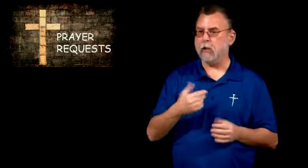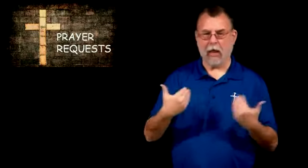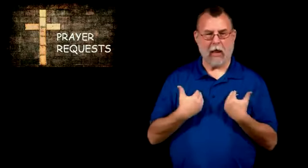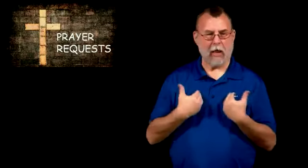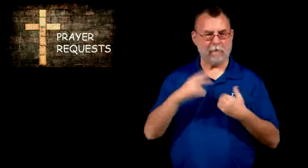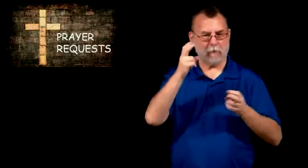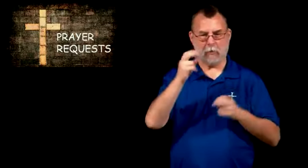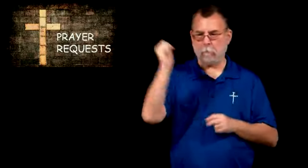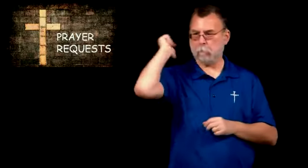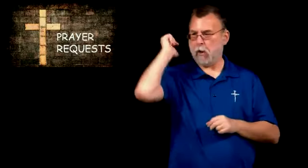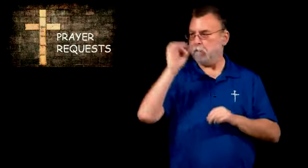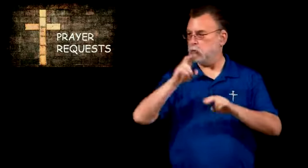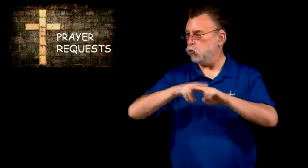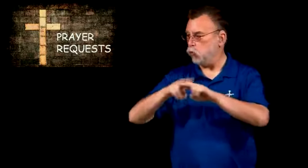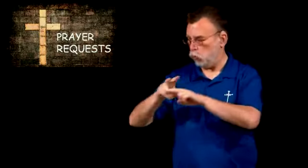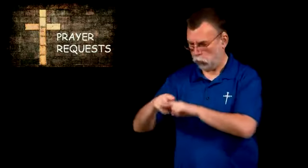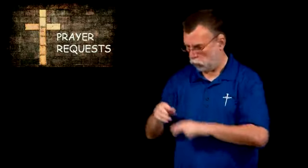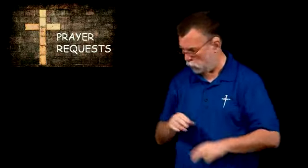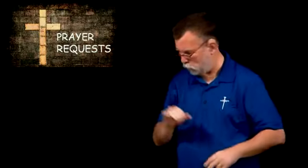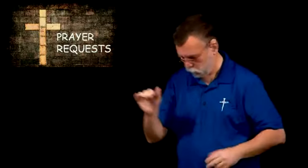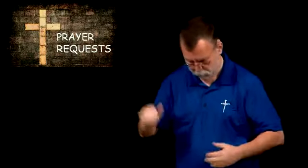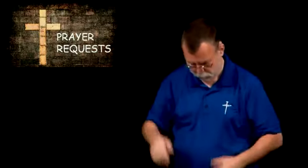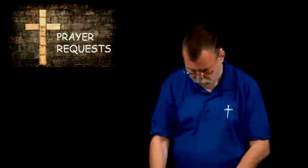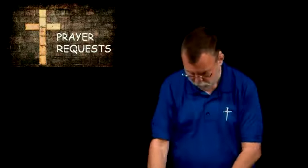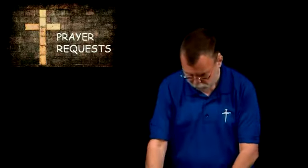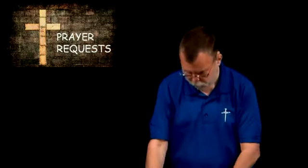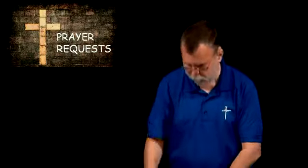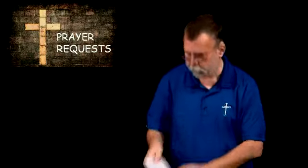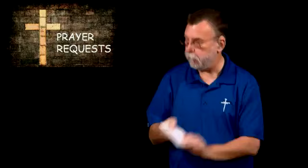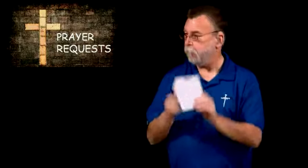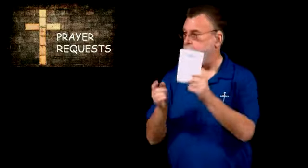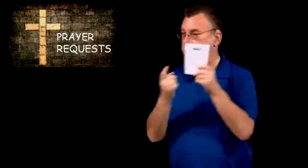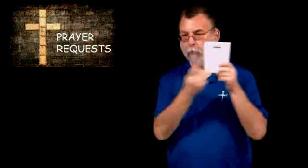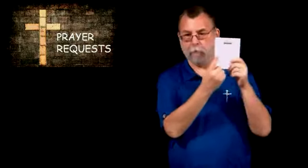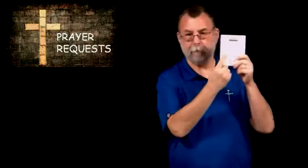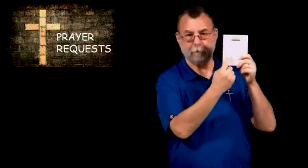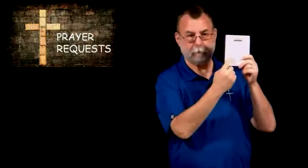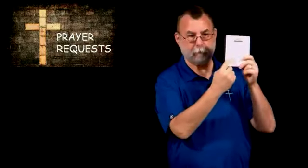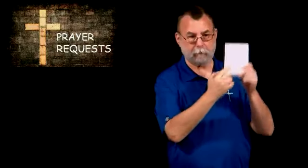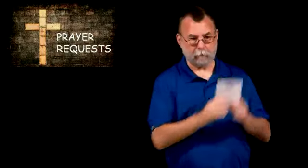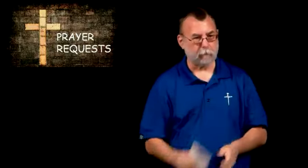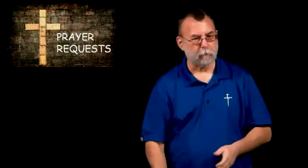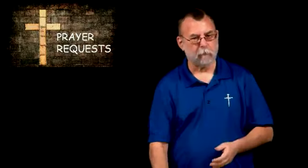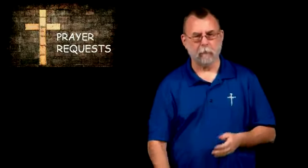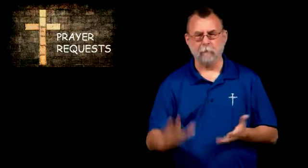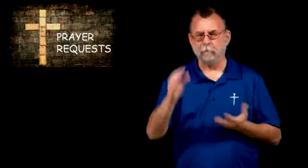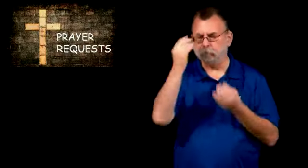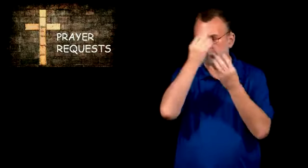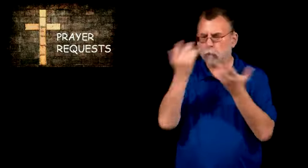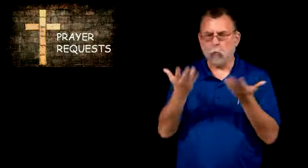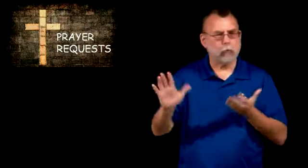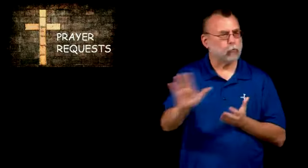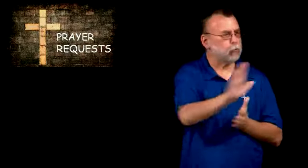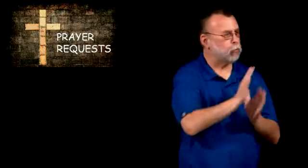silent contemplation and prayers. At the back of your chairs, you will notice these little notepads.